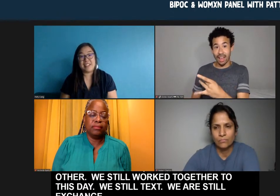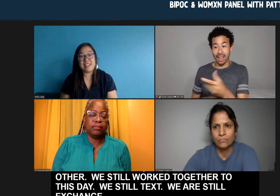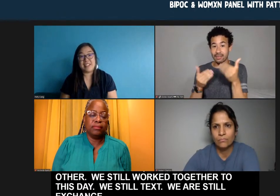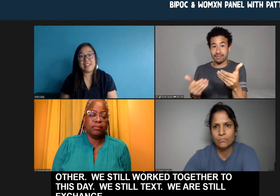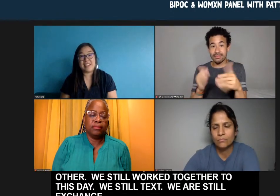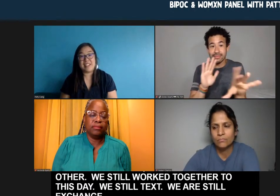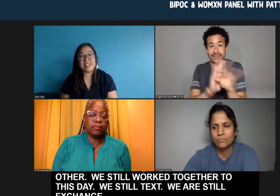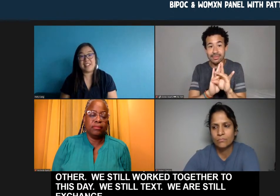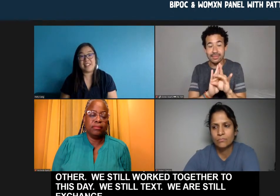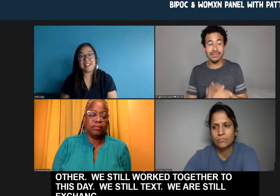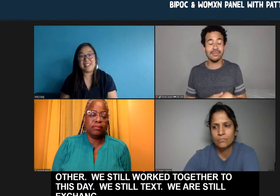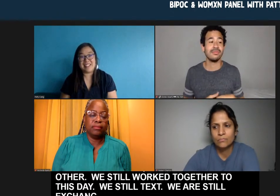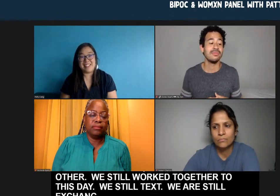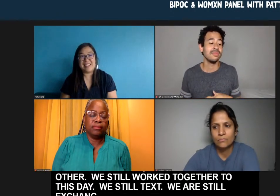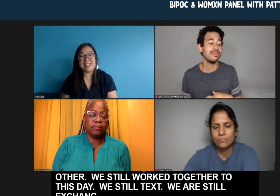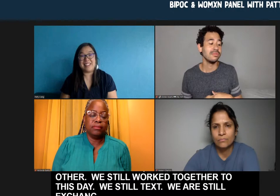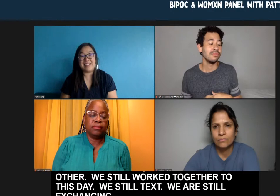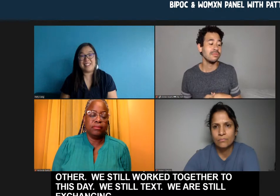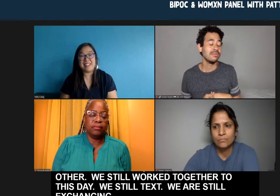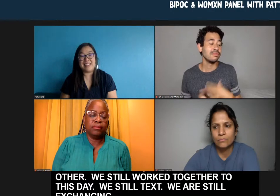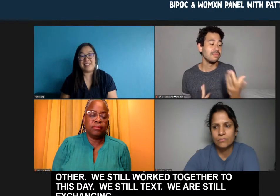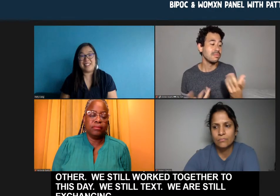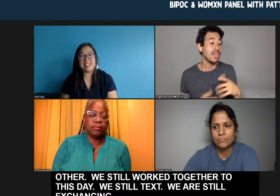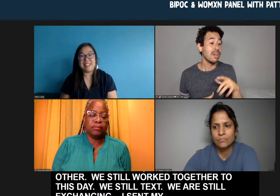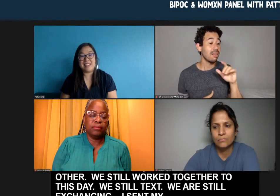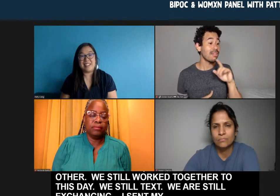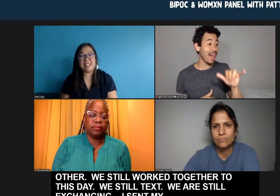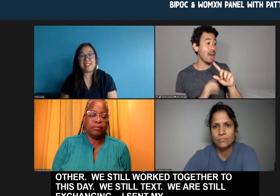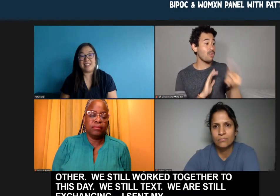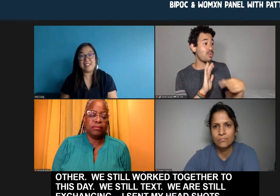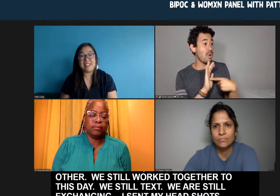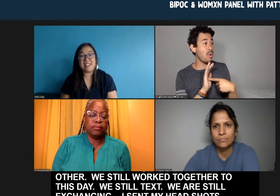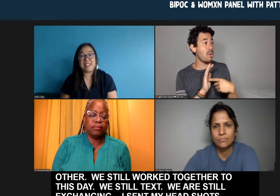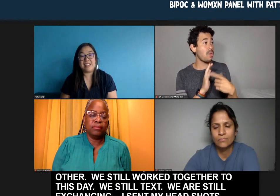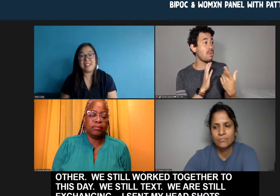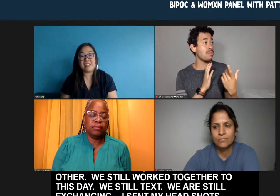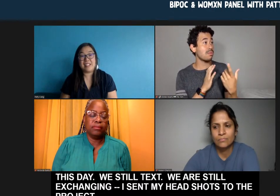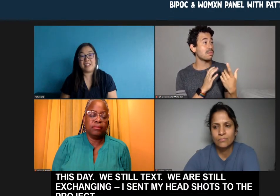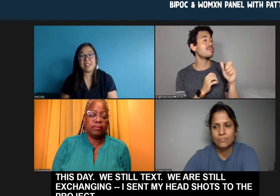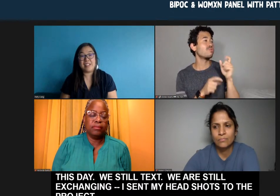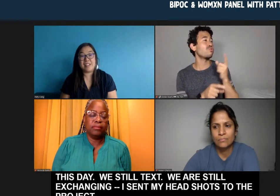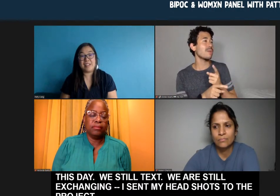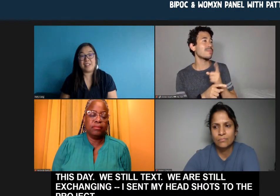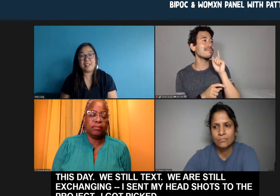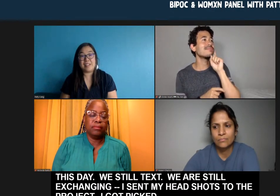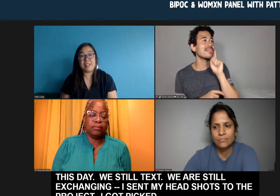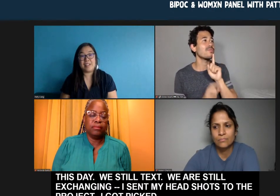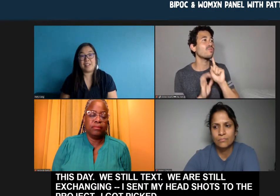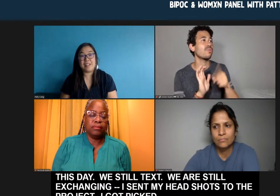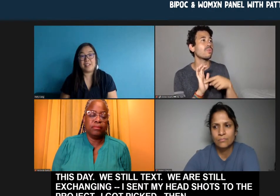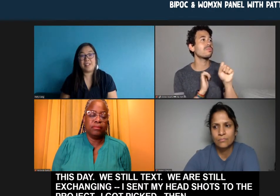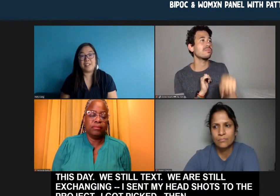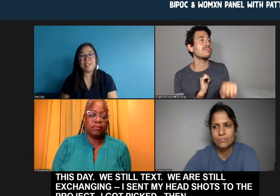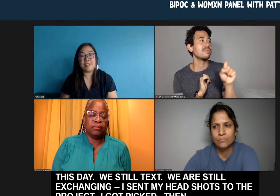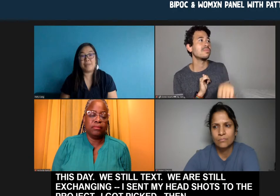I sent in my headshots to that project. I got picked. And then that role for me, it was a deaf